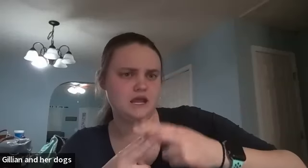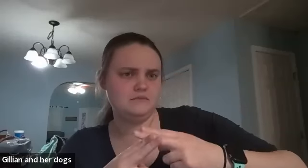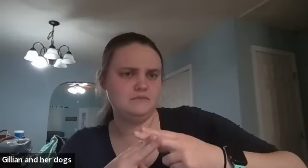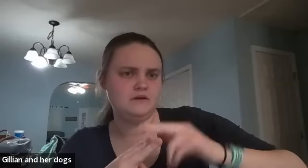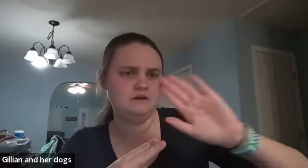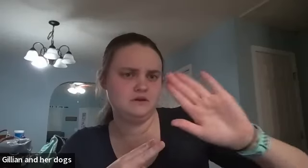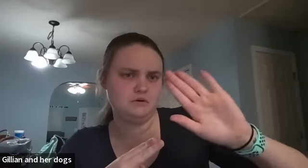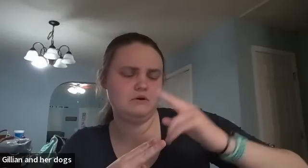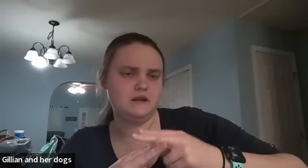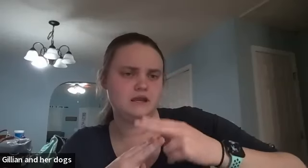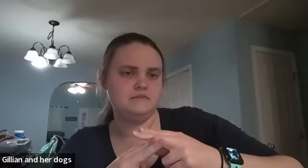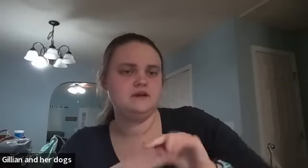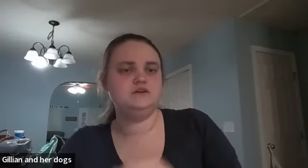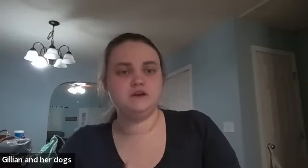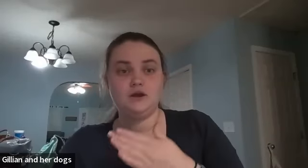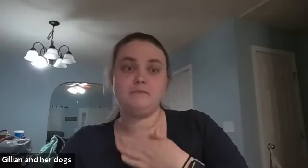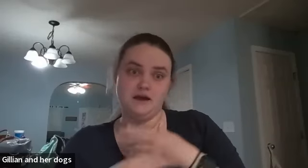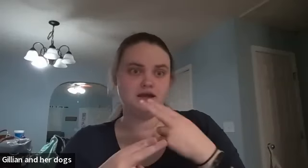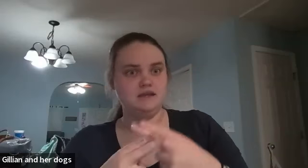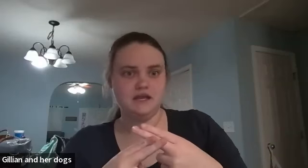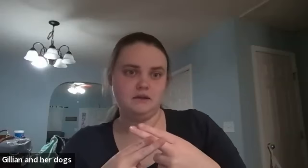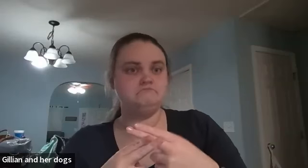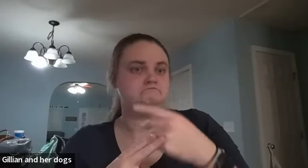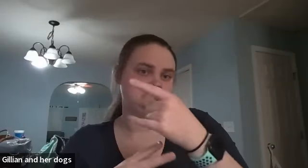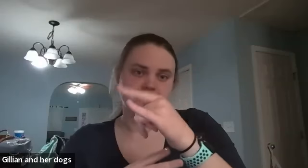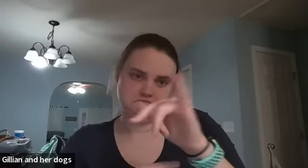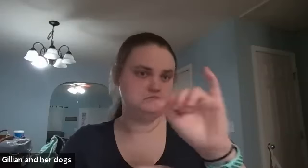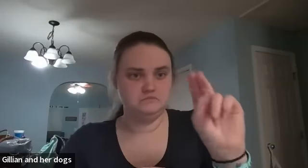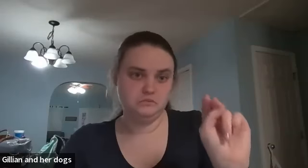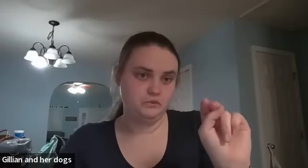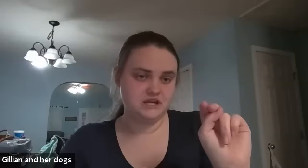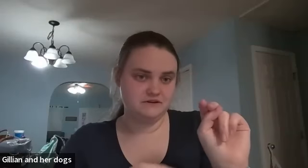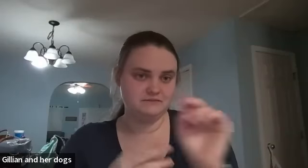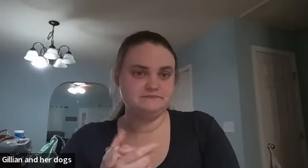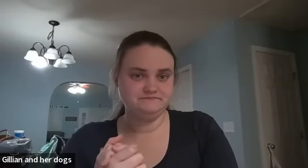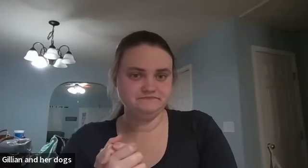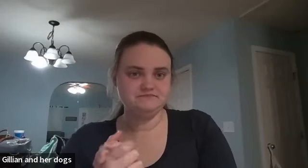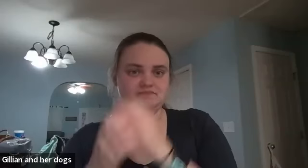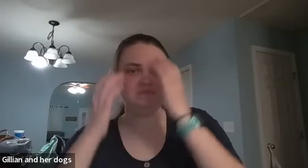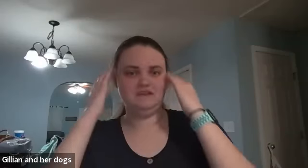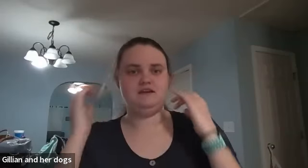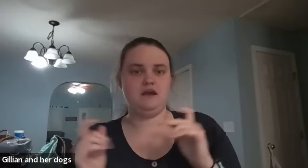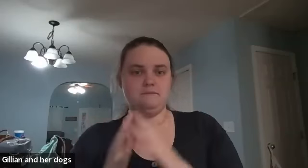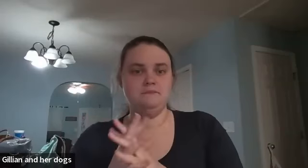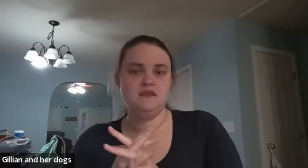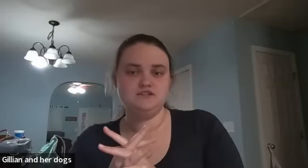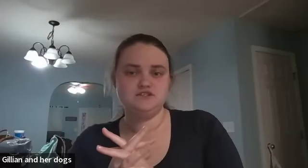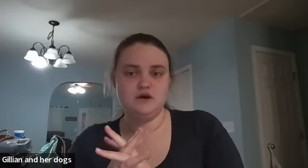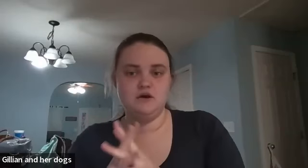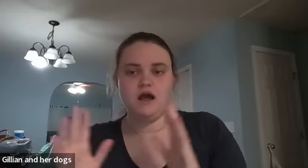name. You can go my name, whichever. Okay. So